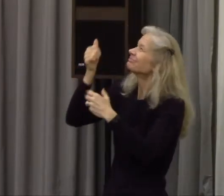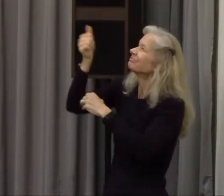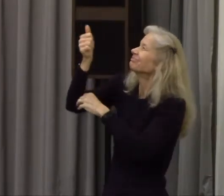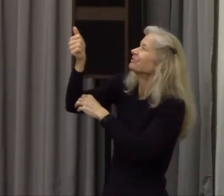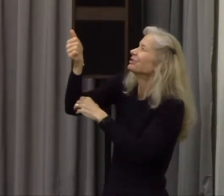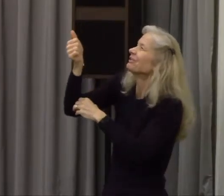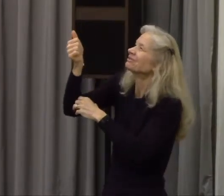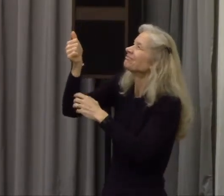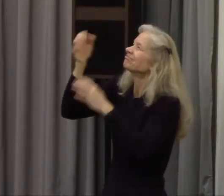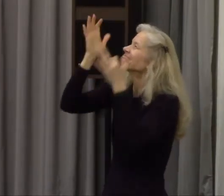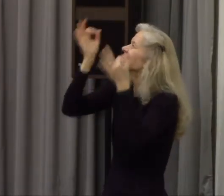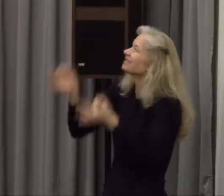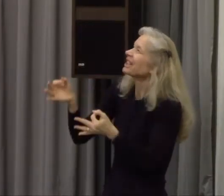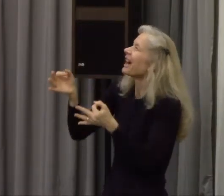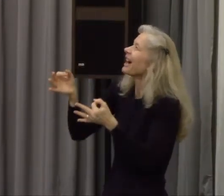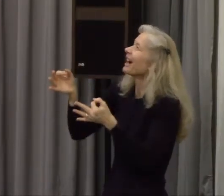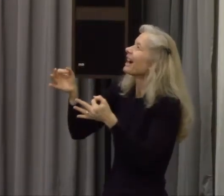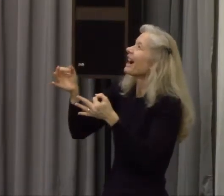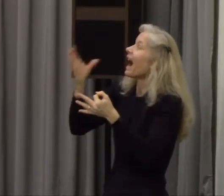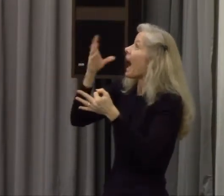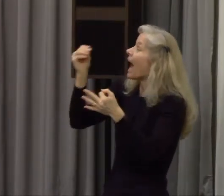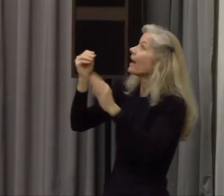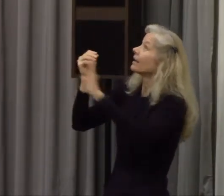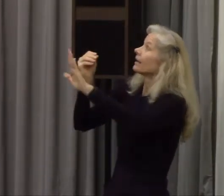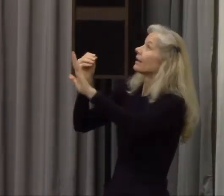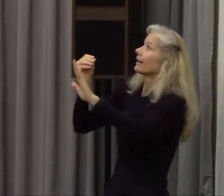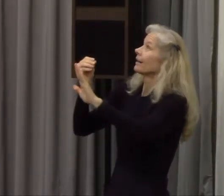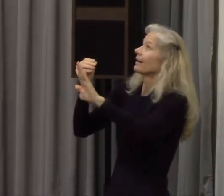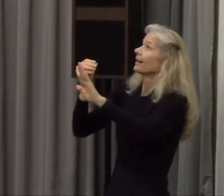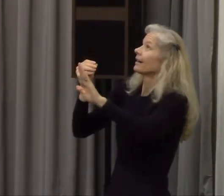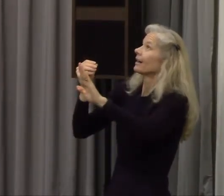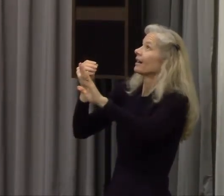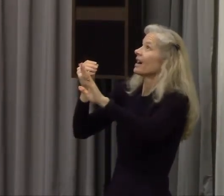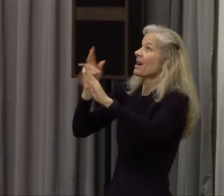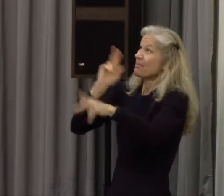Father. And who the Father is, but the Son.